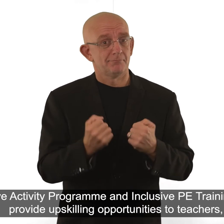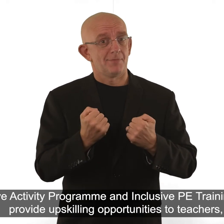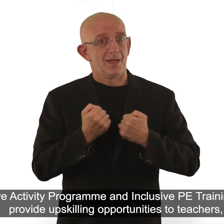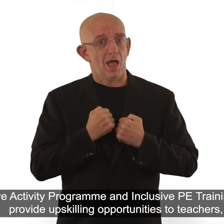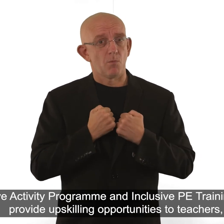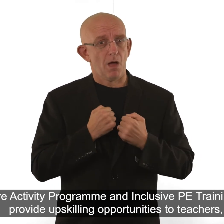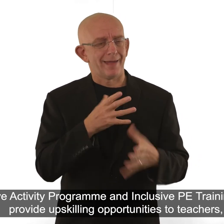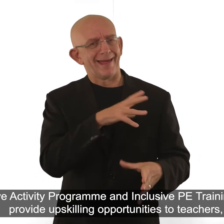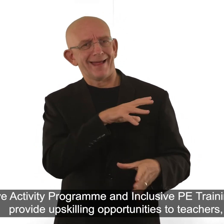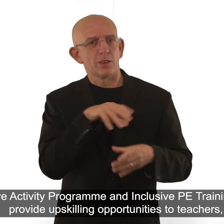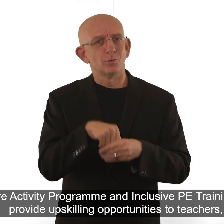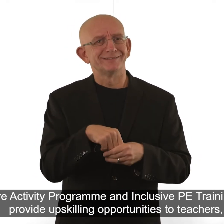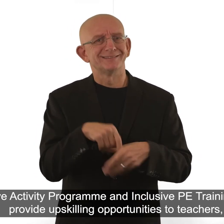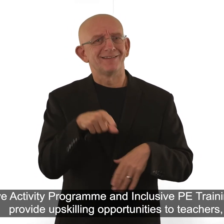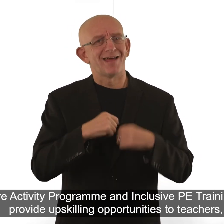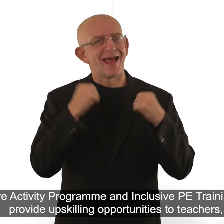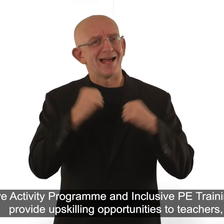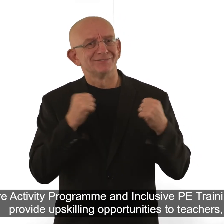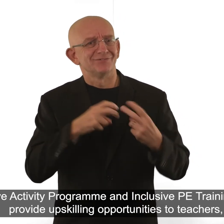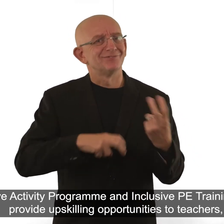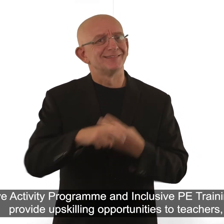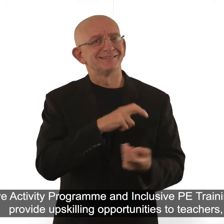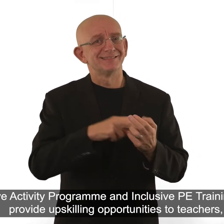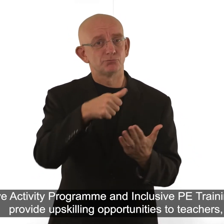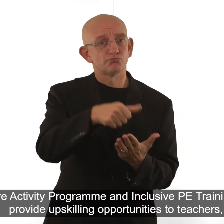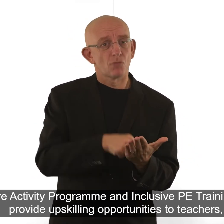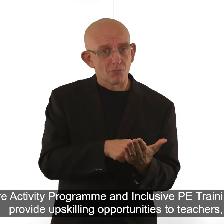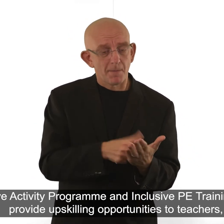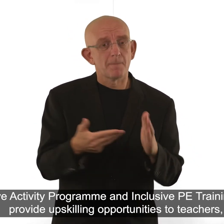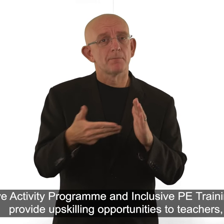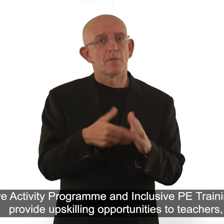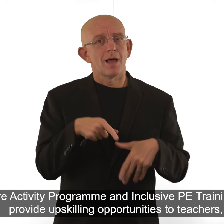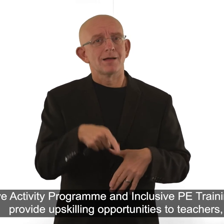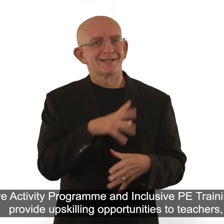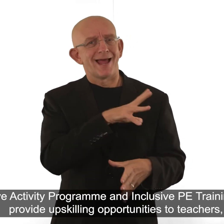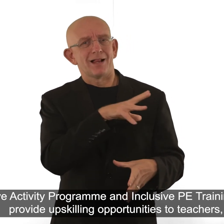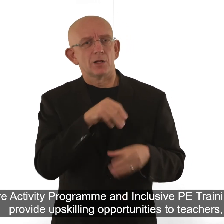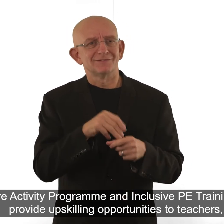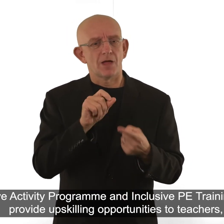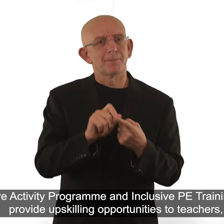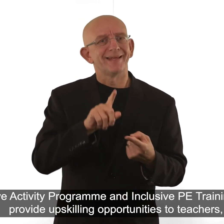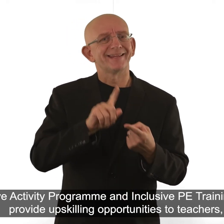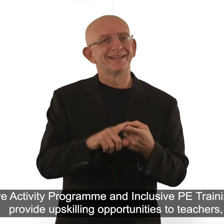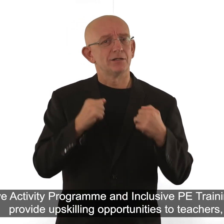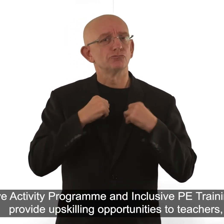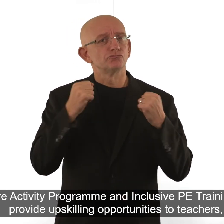Our inclusive activity programme and inclusive PE training programme provide upskilling opportunities